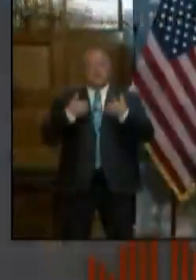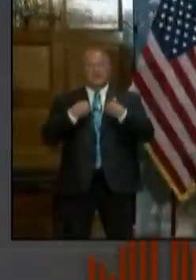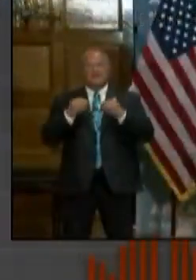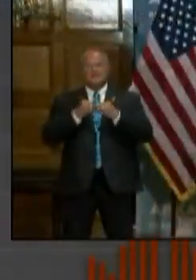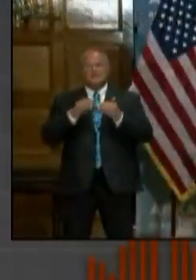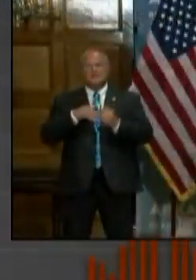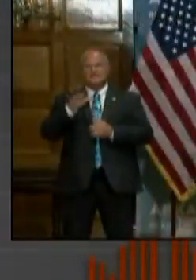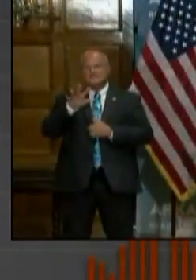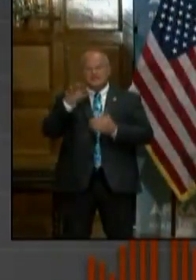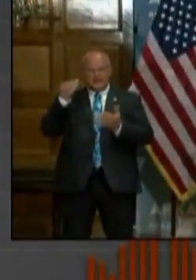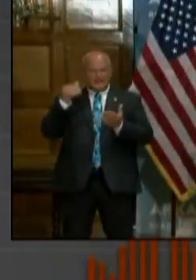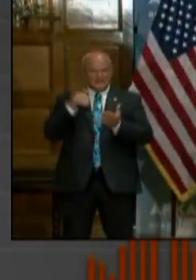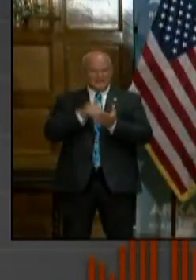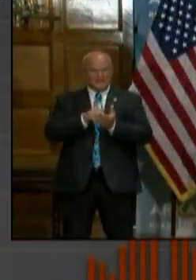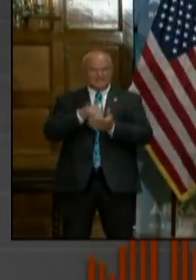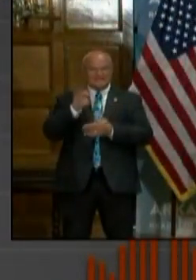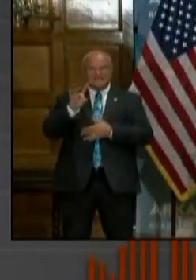over